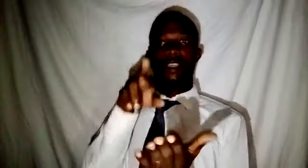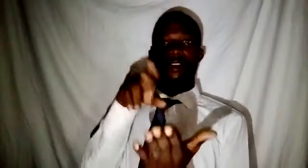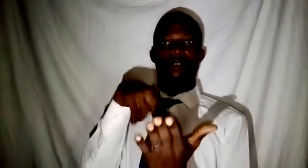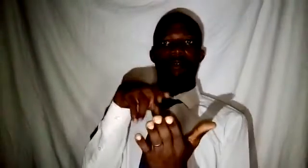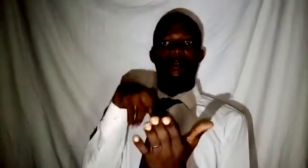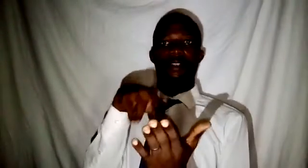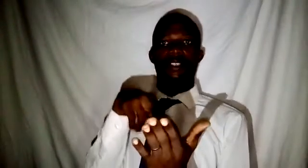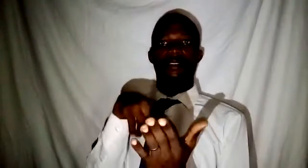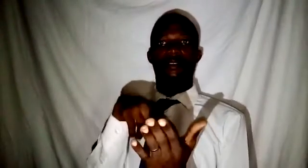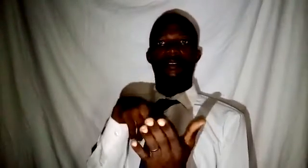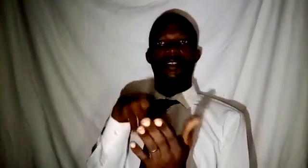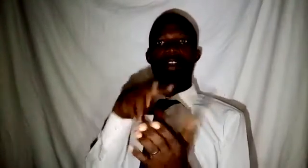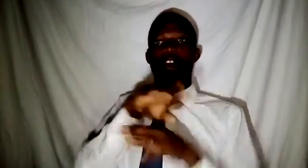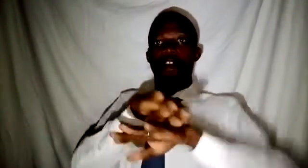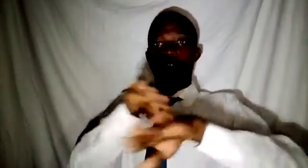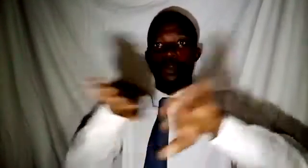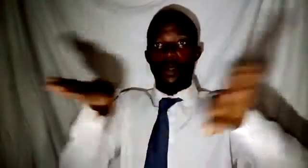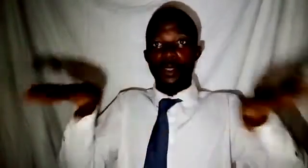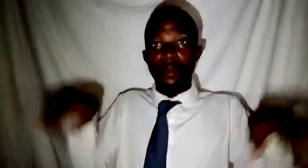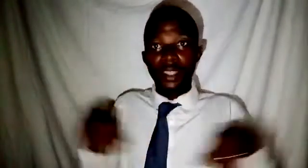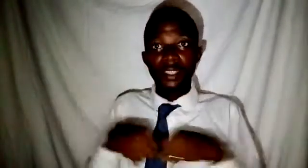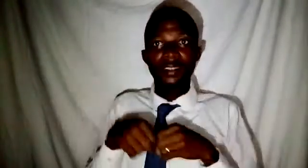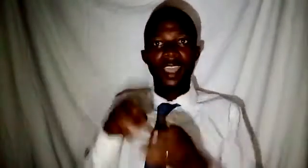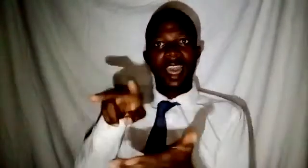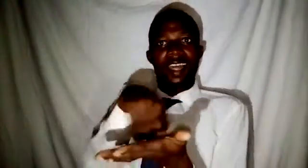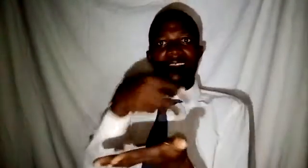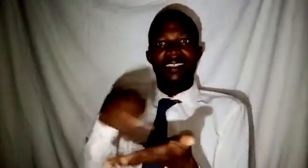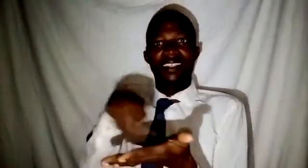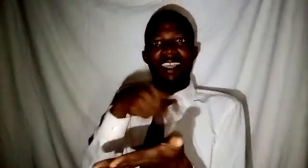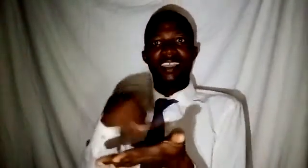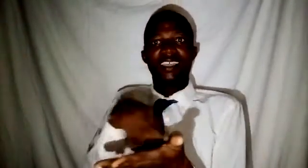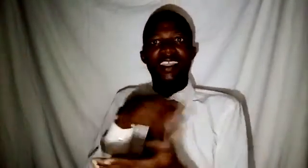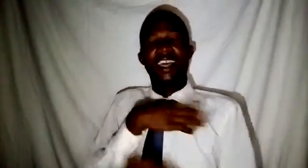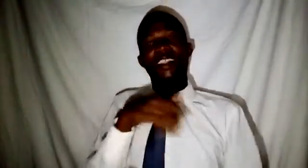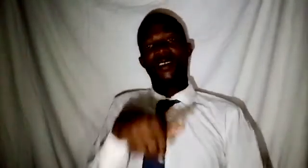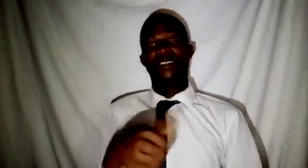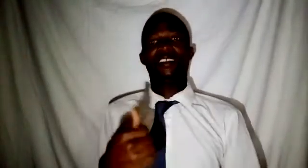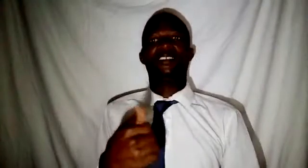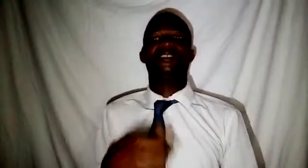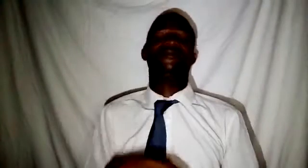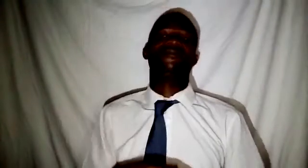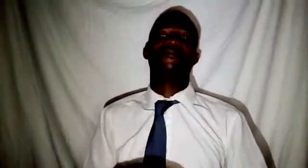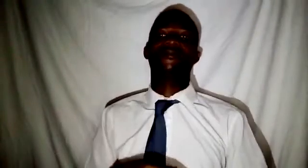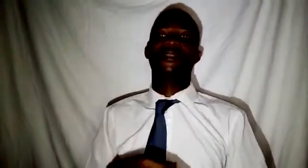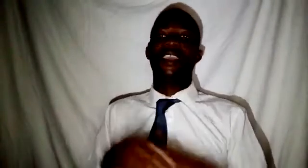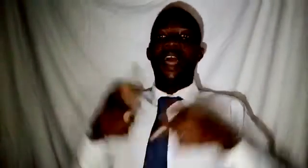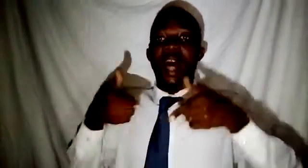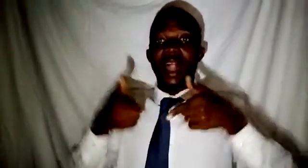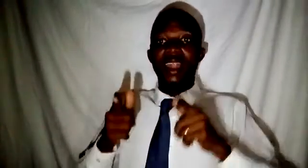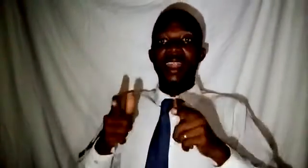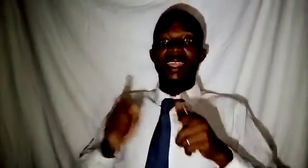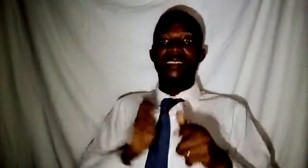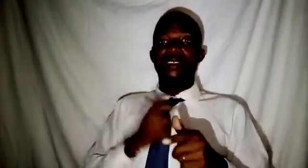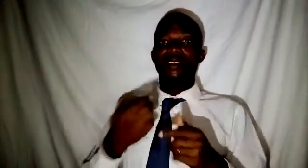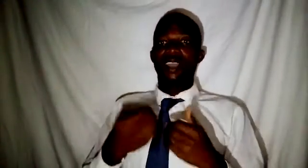swimming, dancing, and so on and so forth. Let us have them used